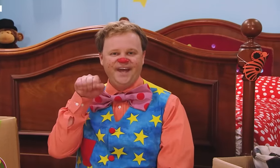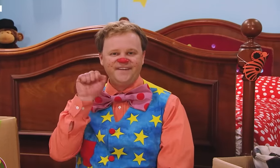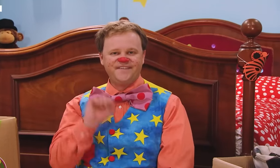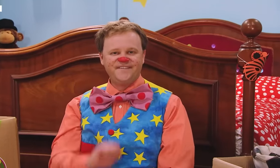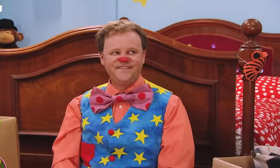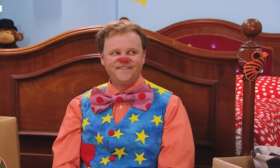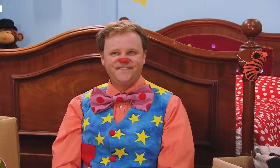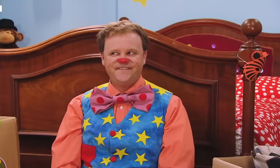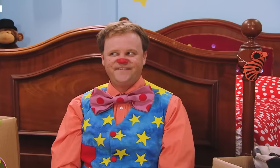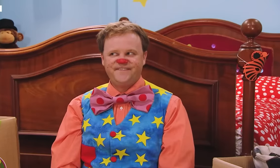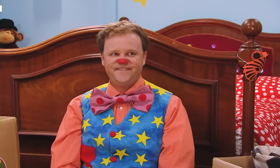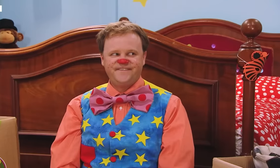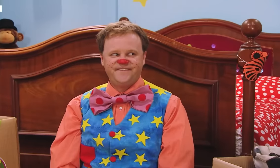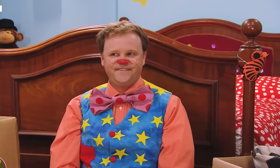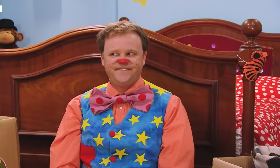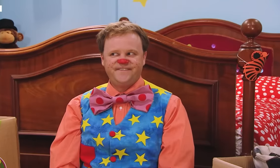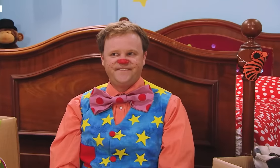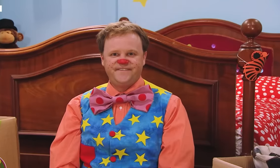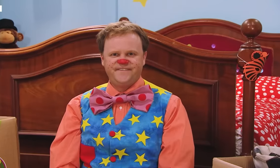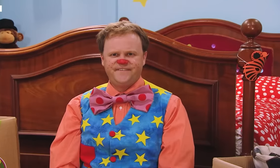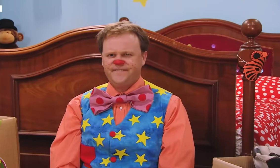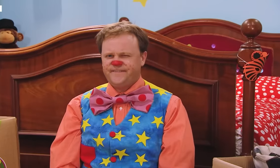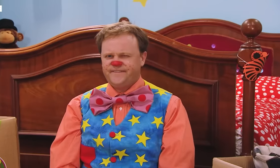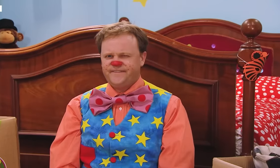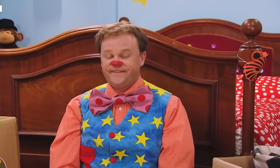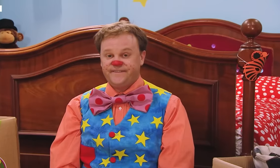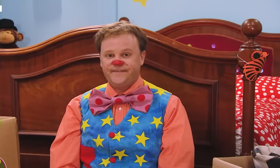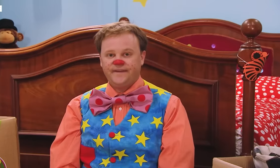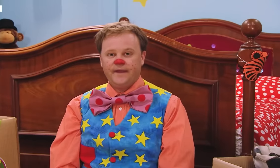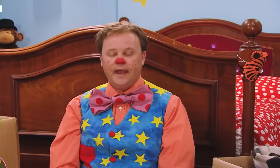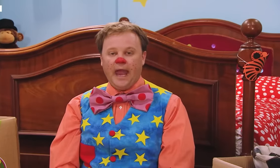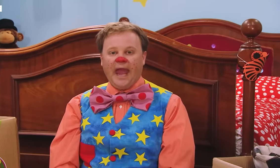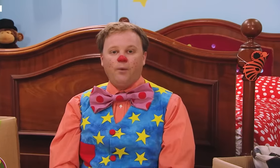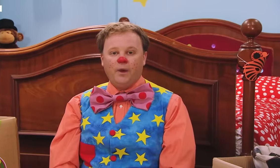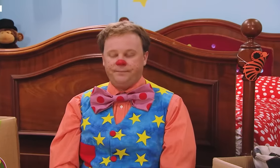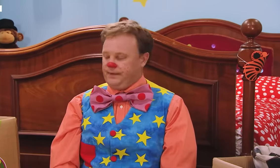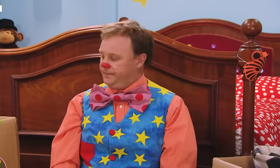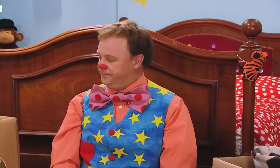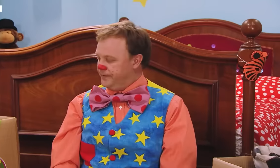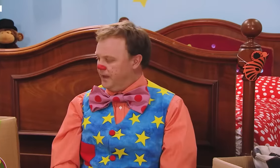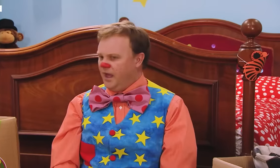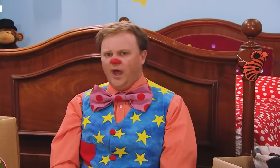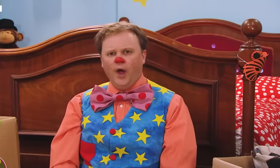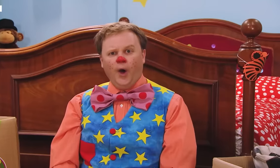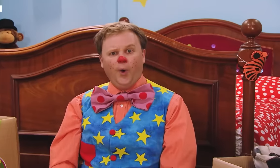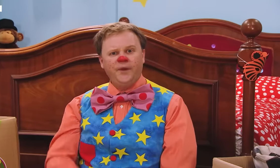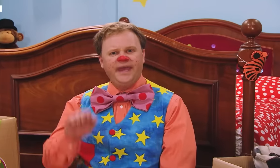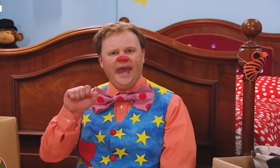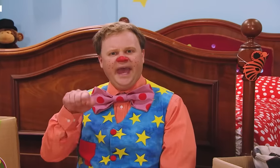Yes. Oh, no, what will Aunt Polly say? Well, Oh,